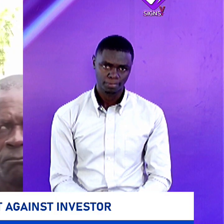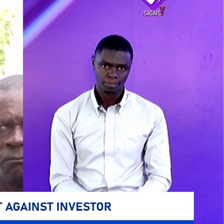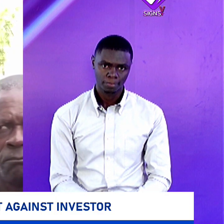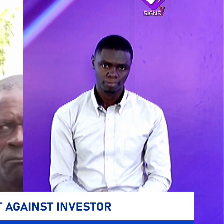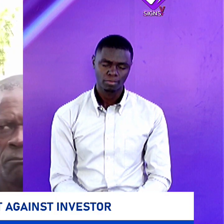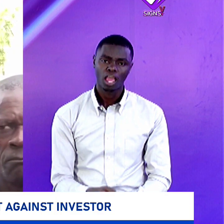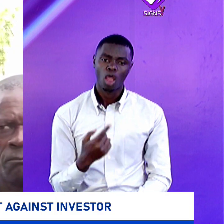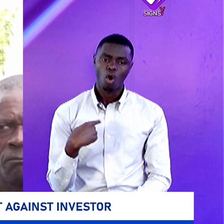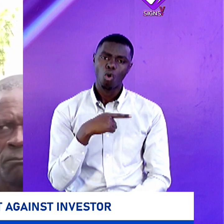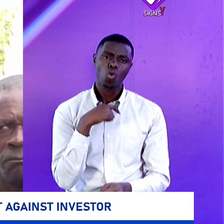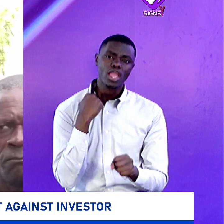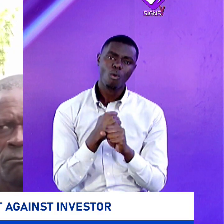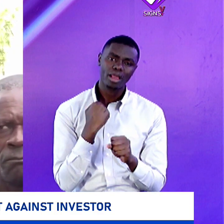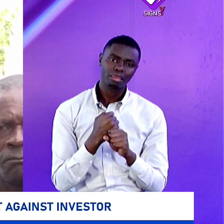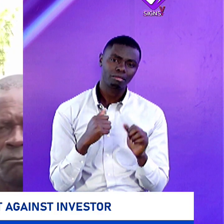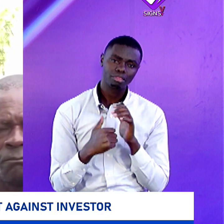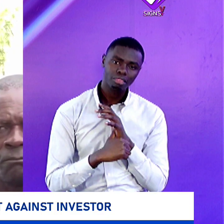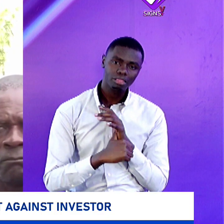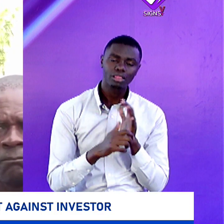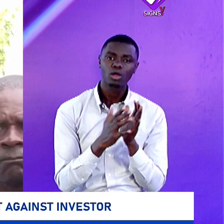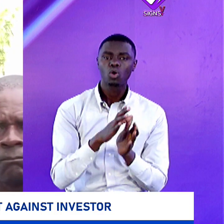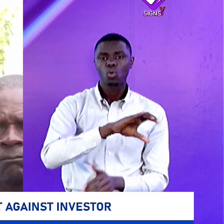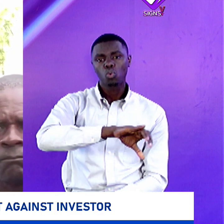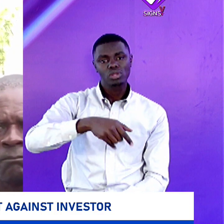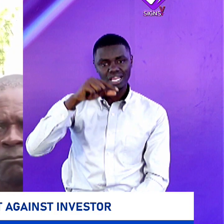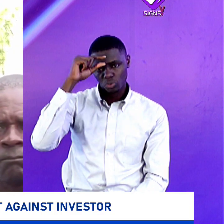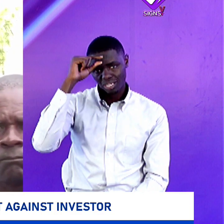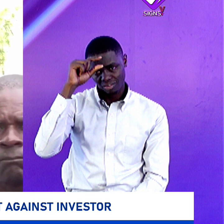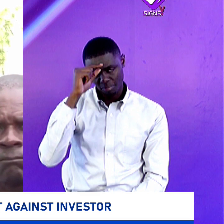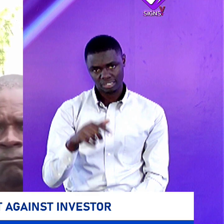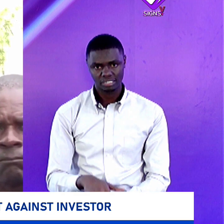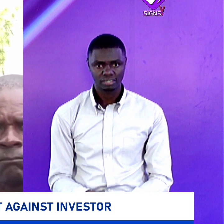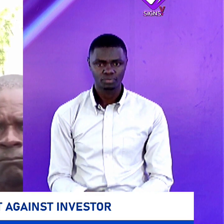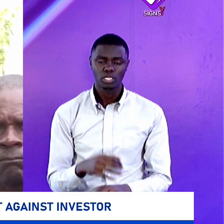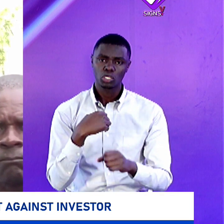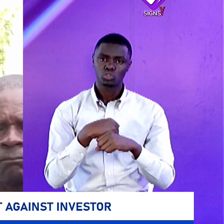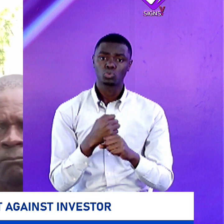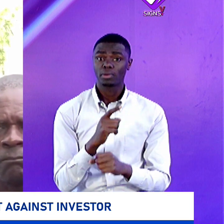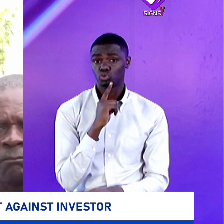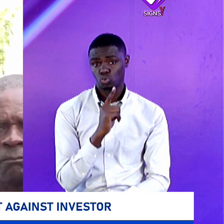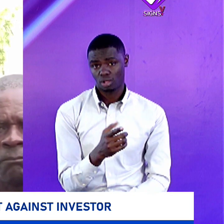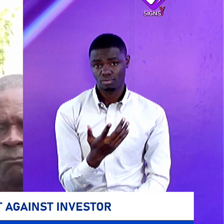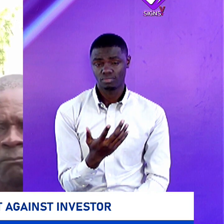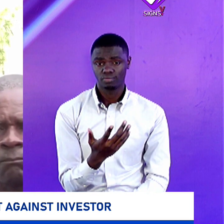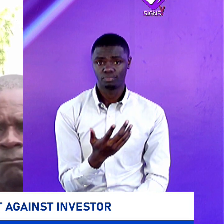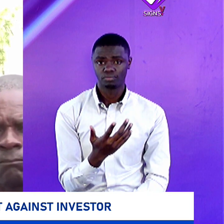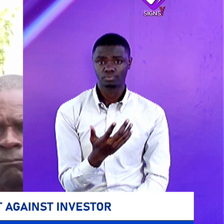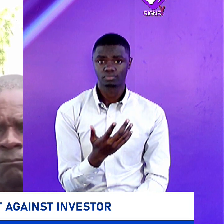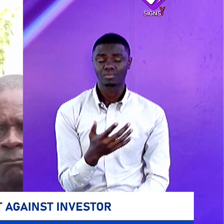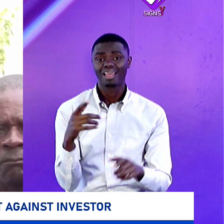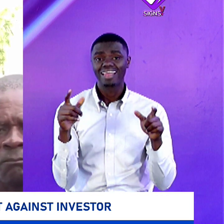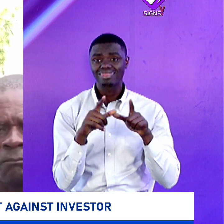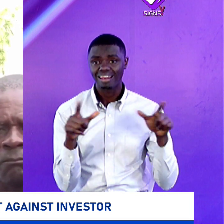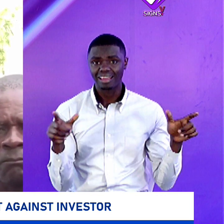We are working with the county government to ensure that the land